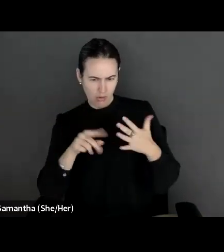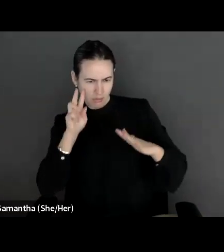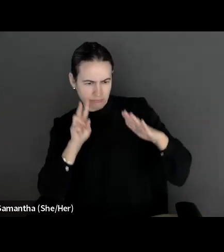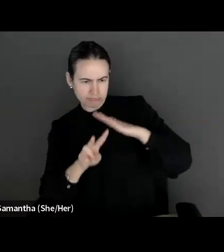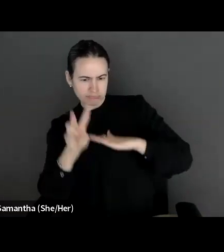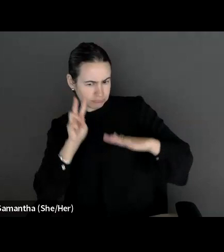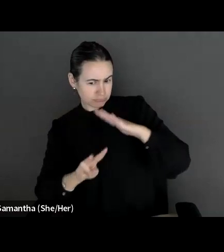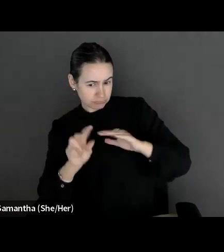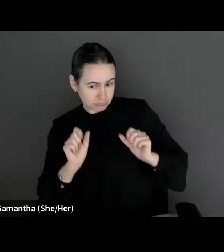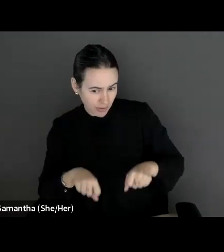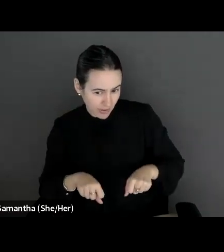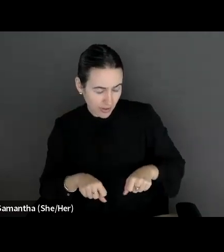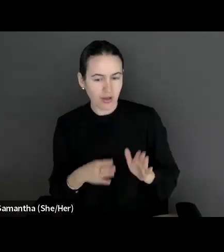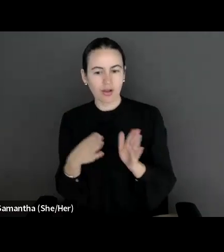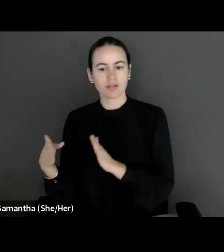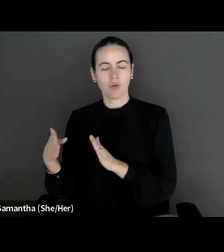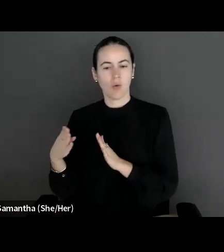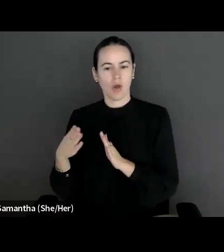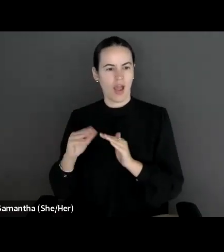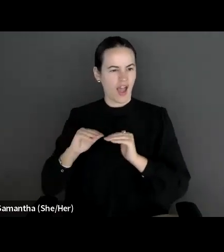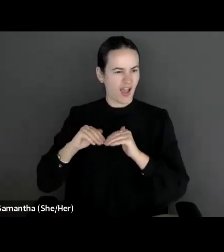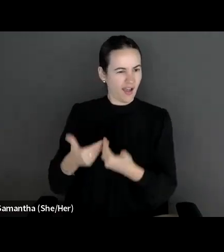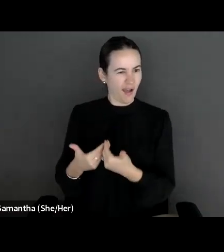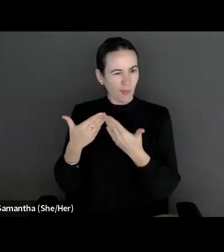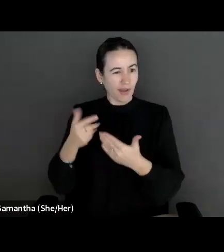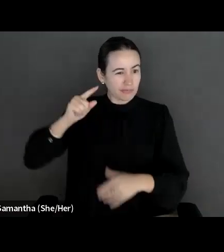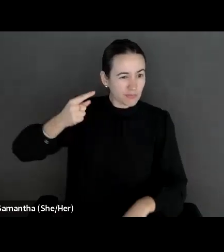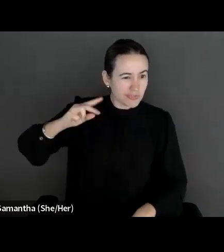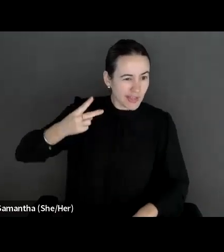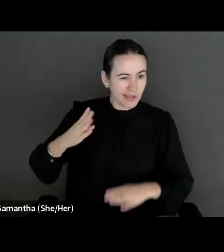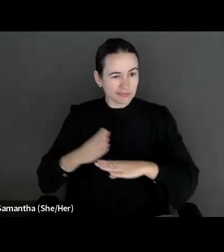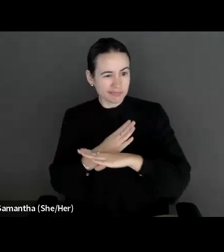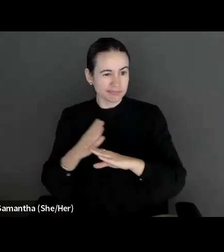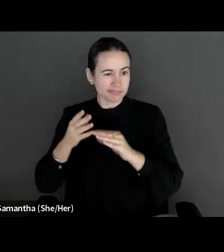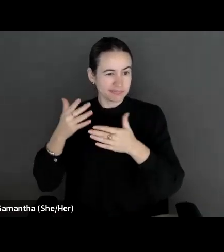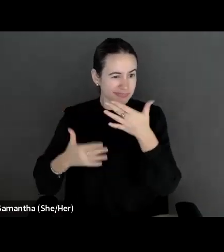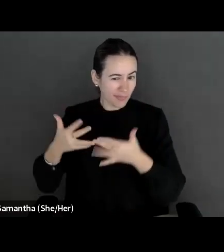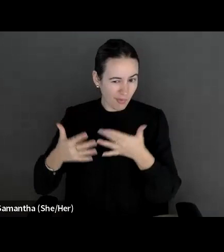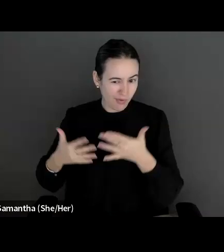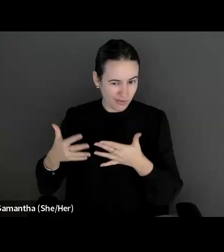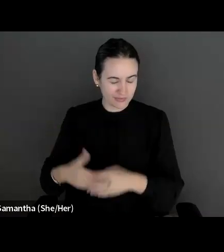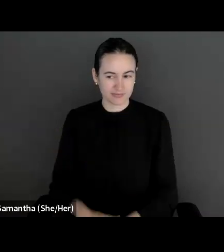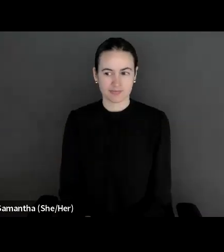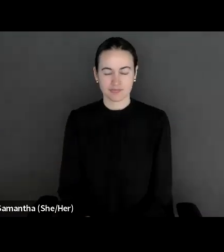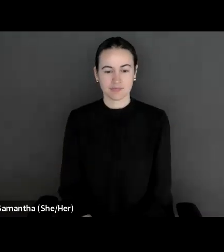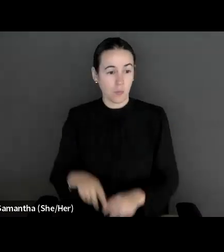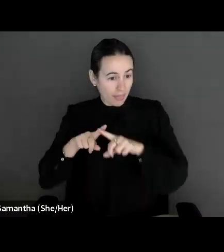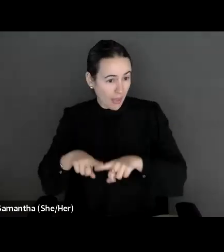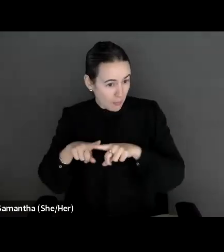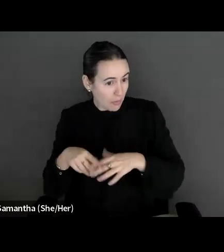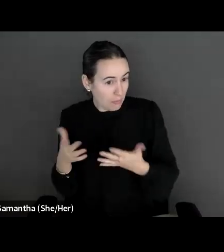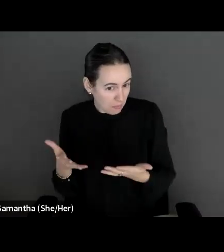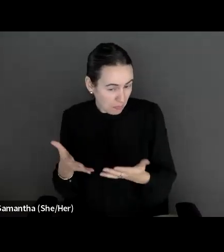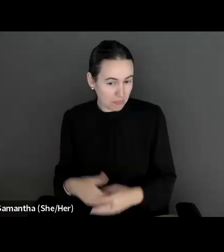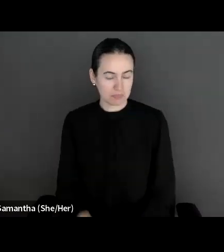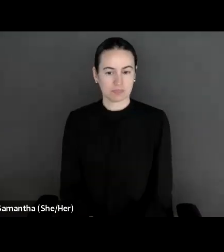the 5 black boxes are considered should scale development proceed. The light gray box here represents the